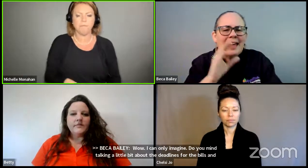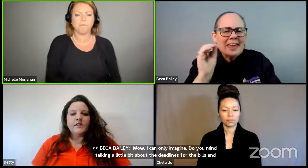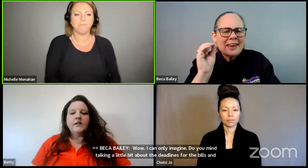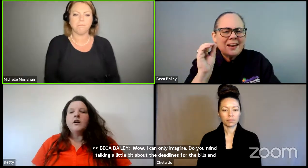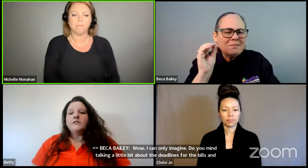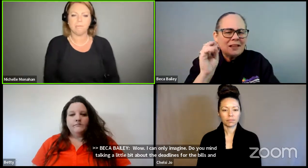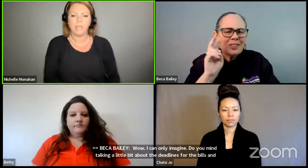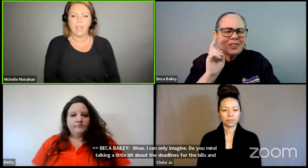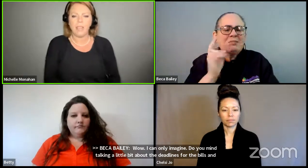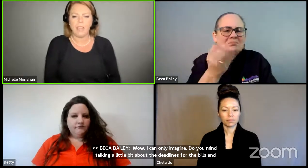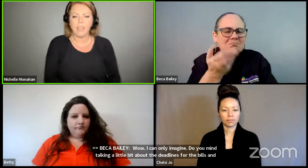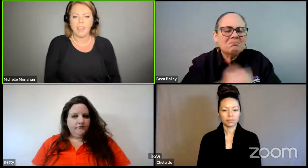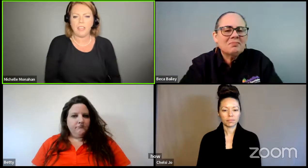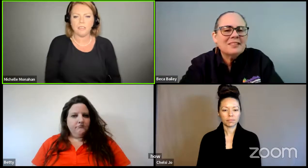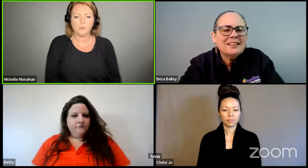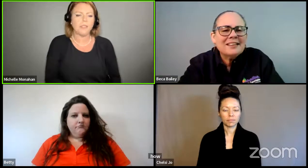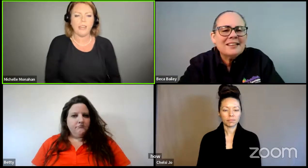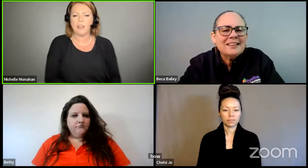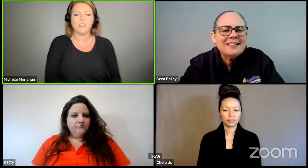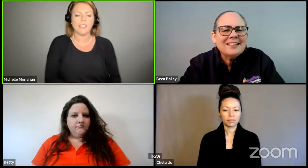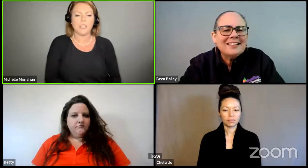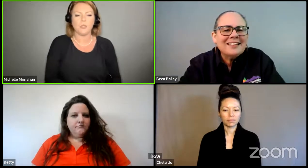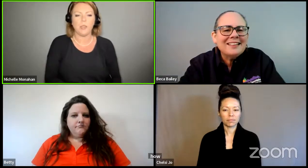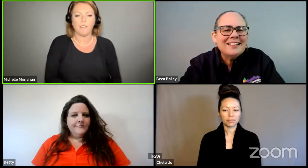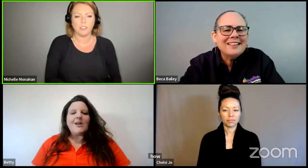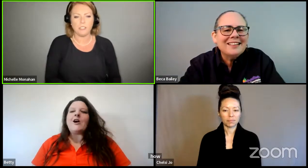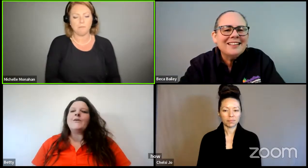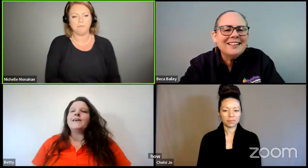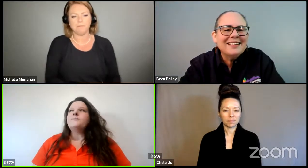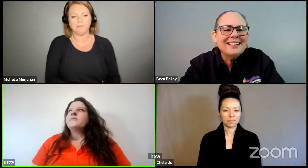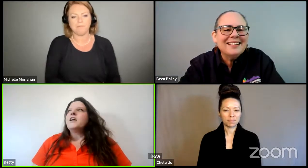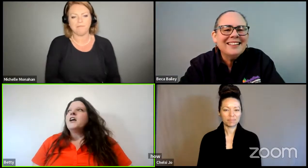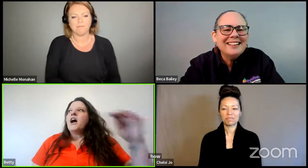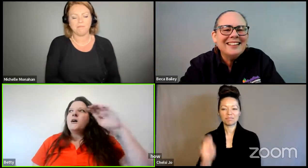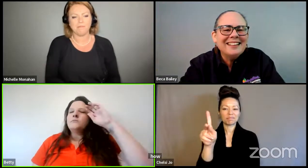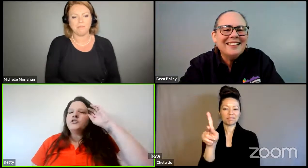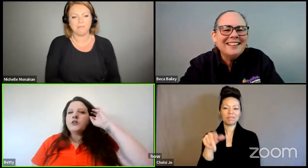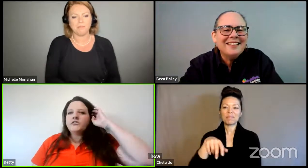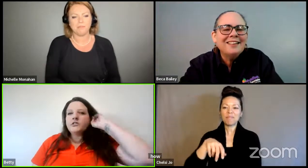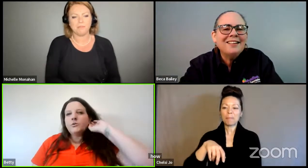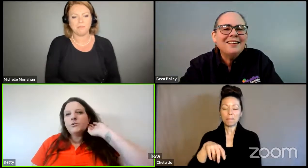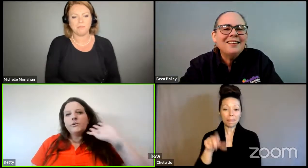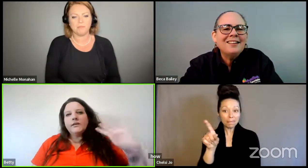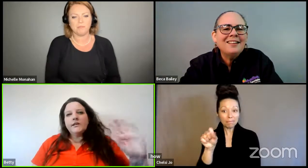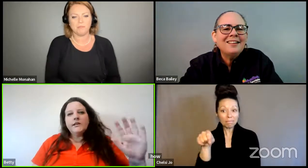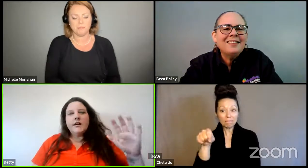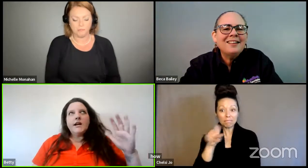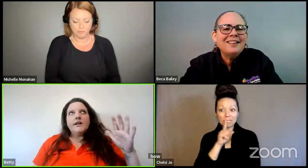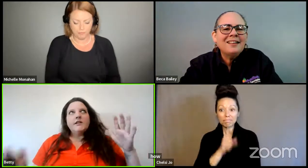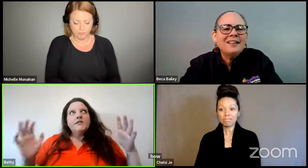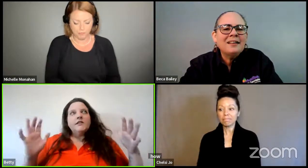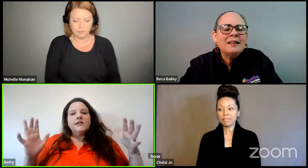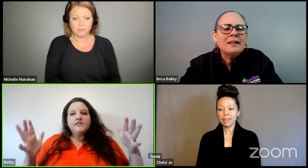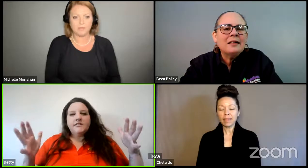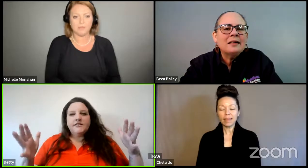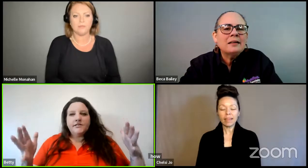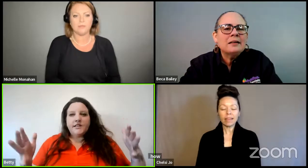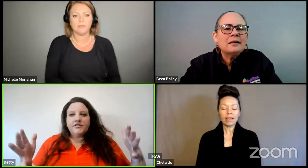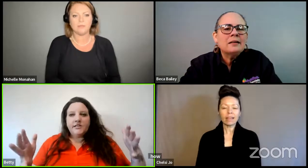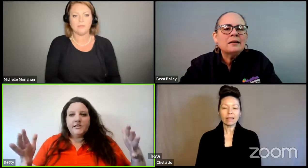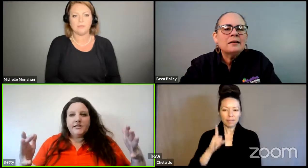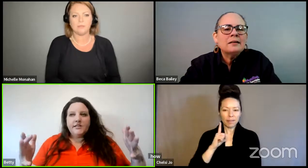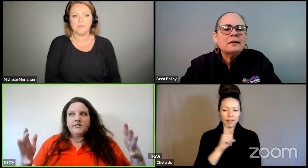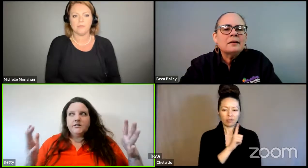clarify? And then, well, yeah, I'll just let you do that first. Okay, sure. So the